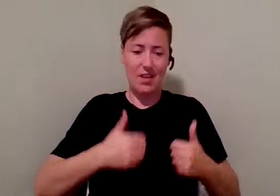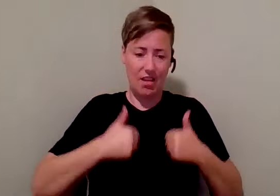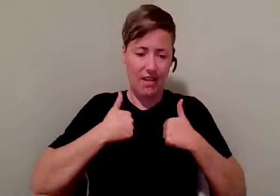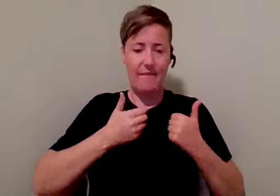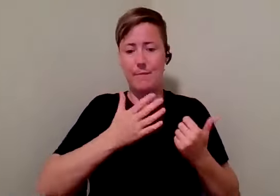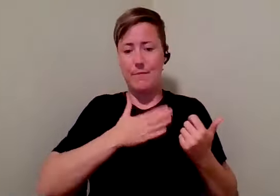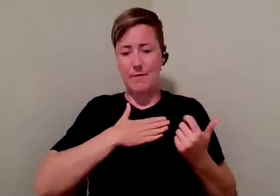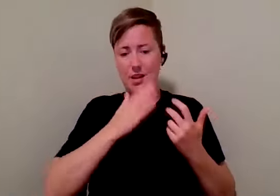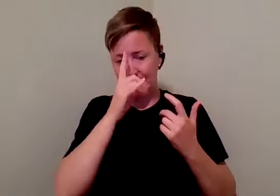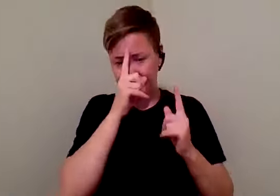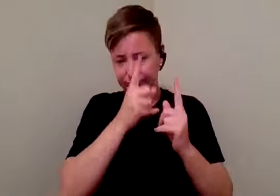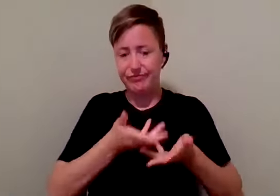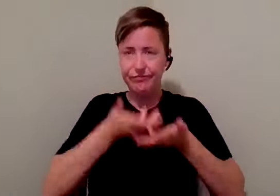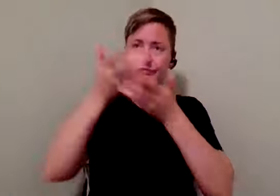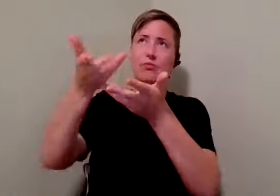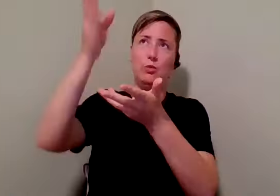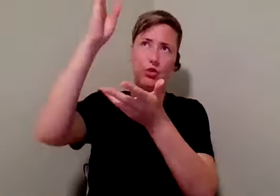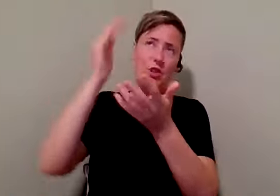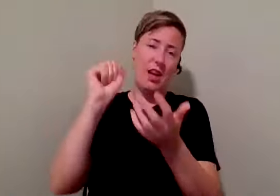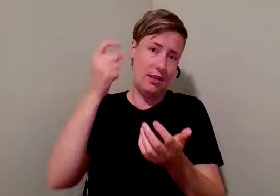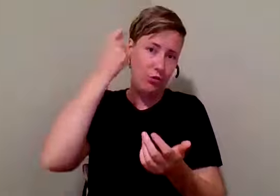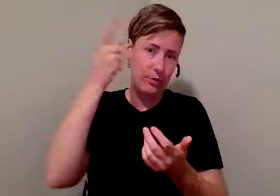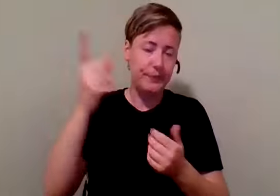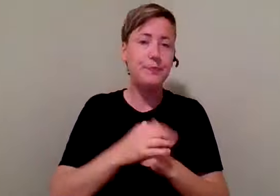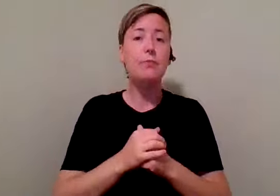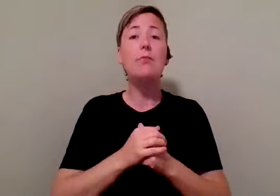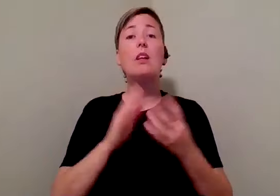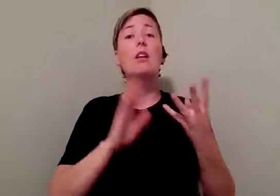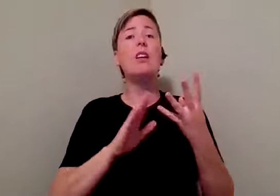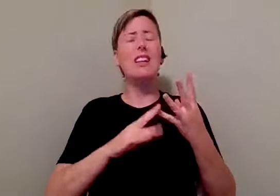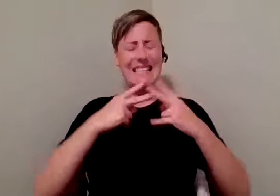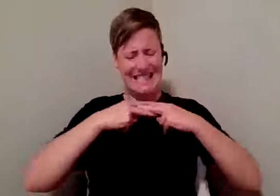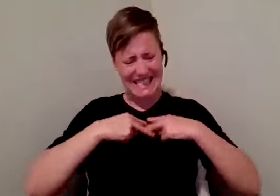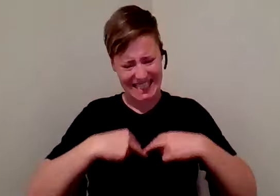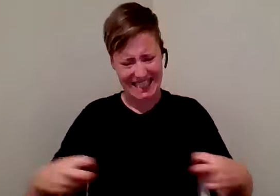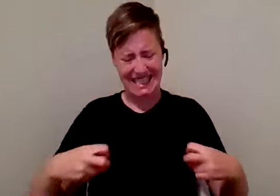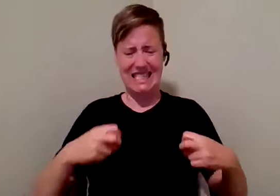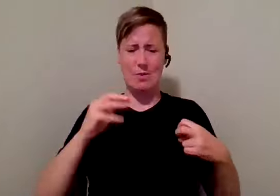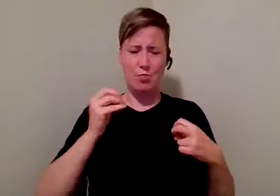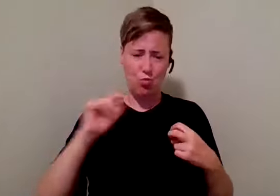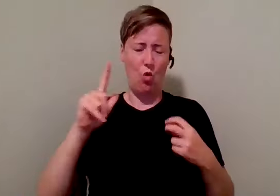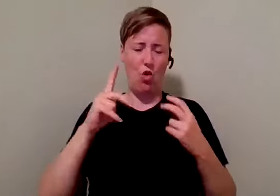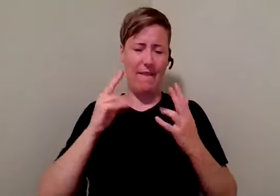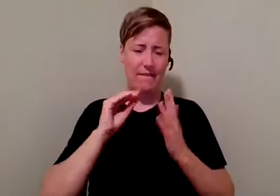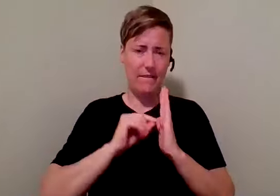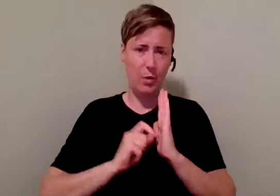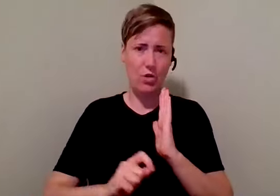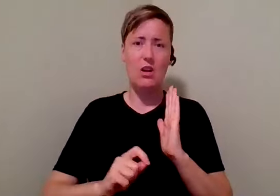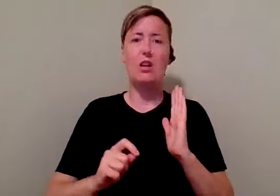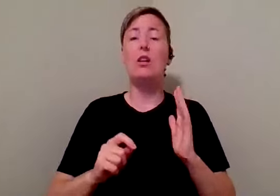Him. 4, made a searching and fearless moral inventory of ourselves. 5, admitted to God, to ourselves,